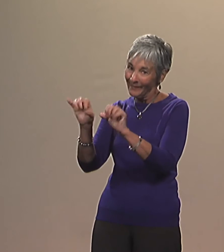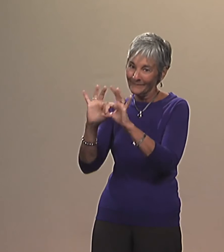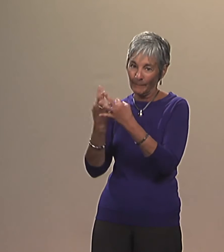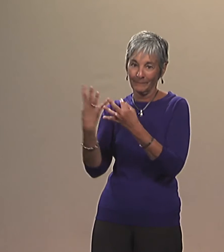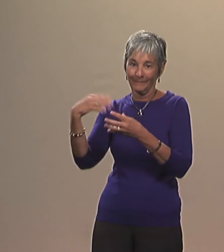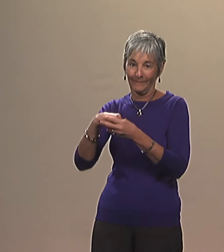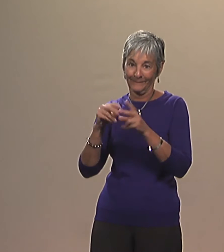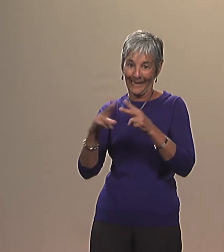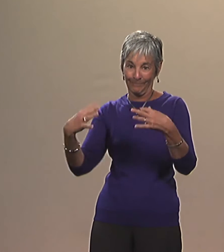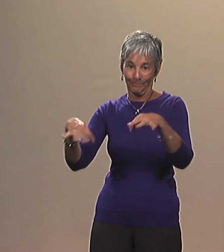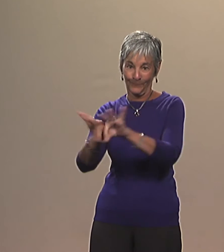family involvement is crucial.